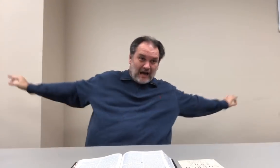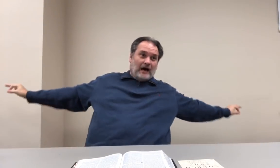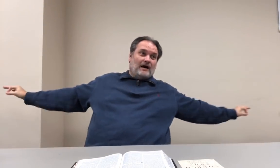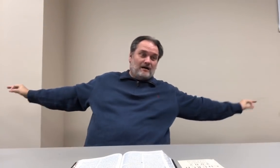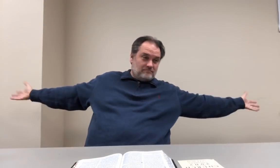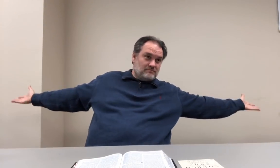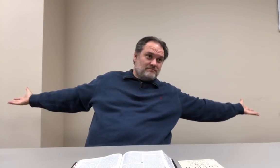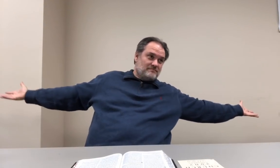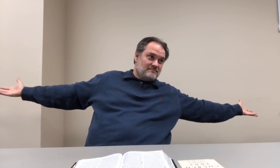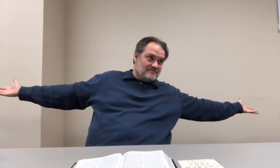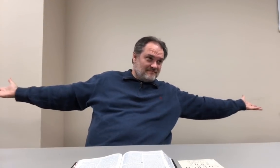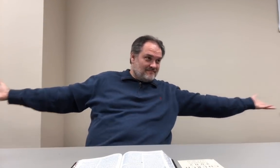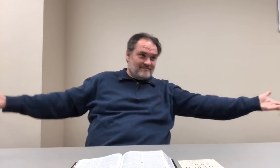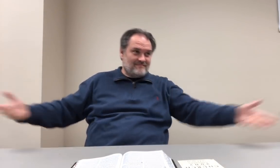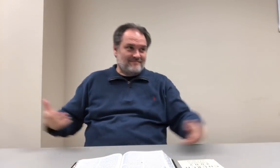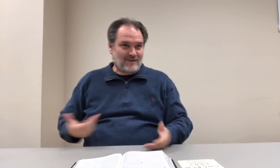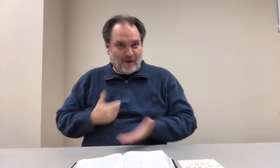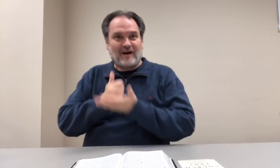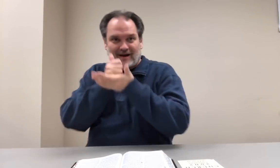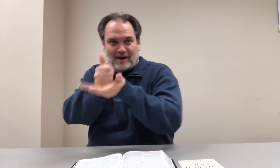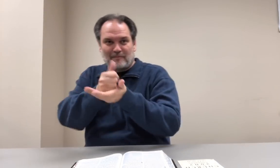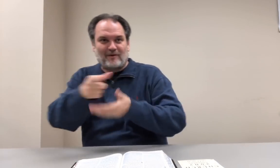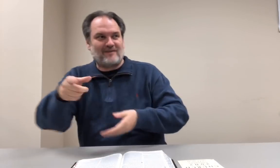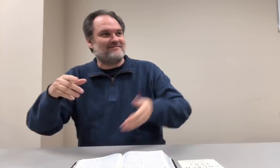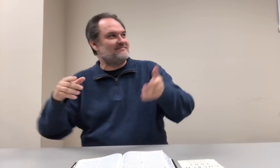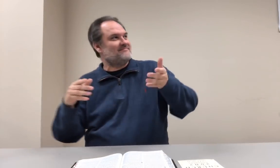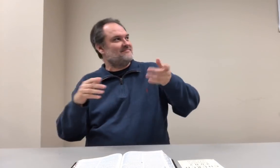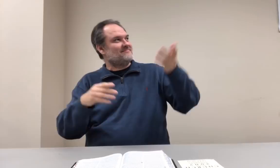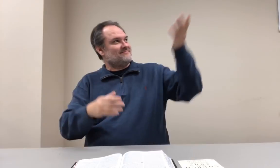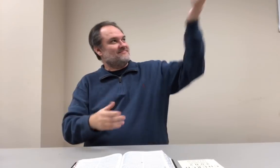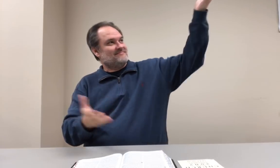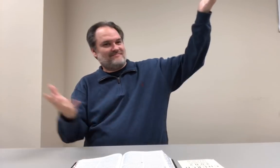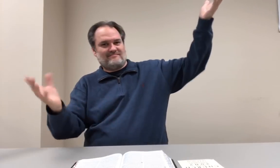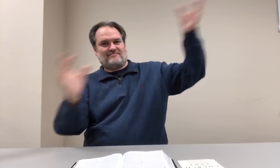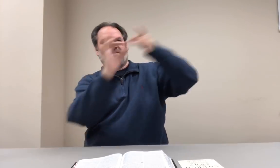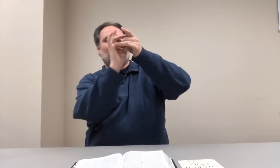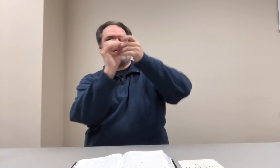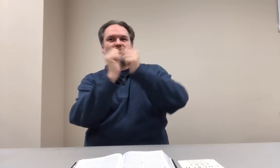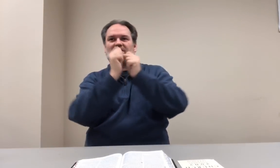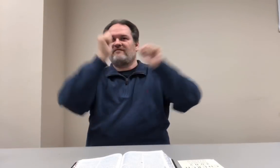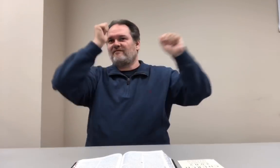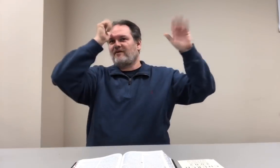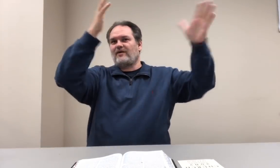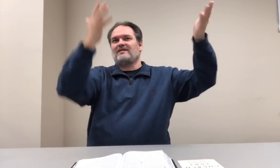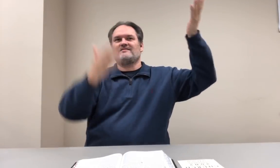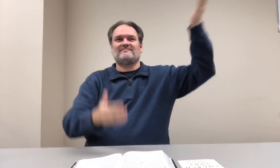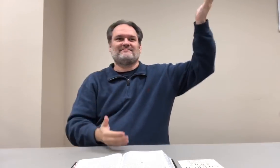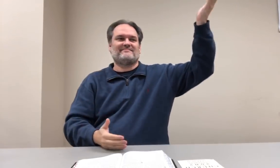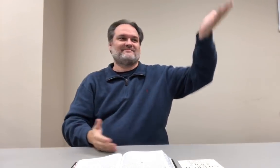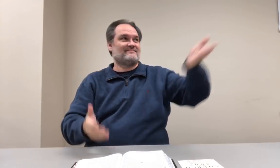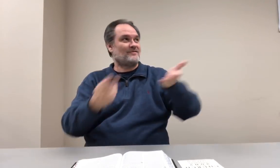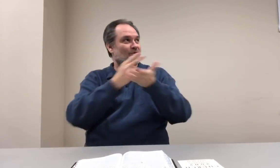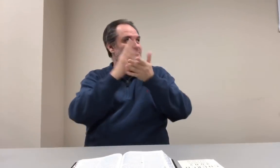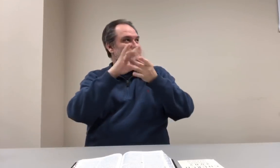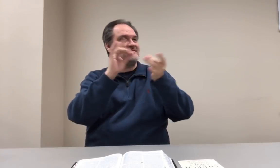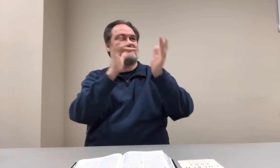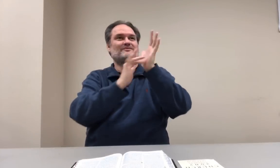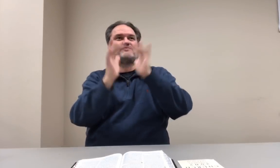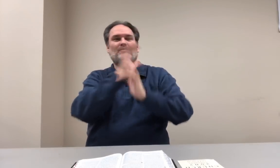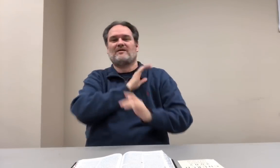is. So he's totally unchanging. He is what he is. And he does what he says. So there's no mutability